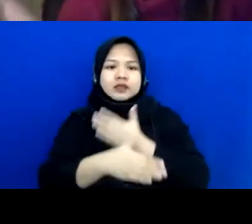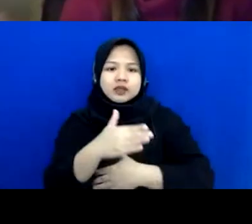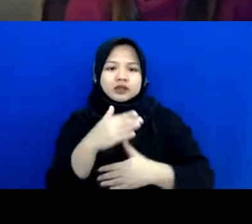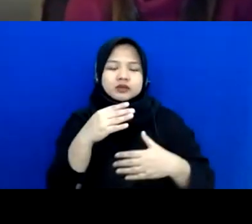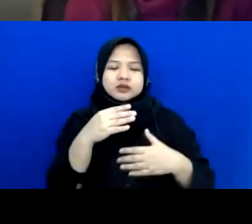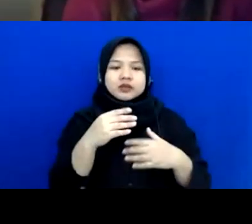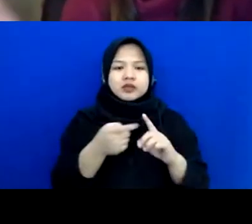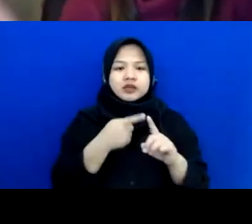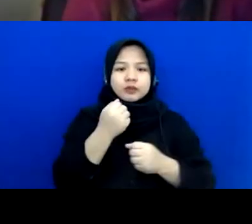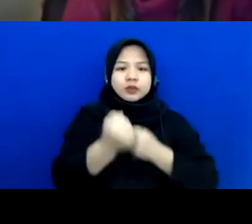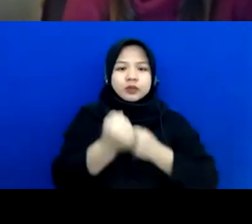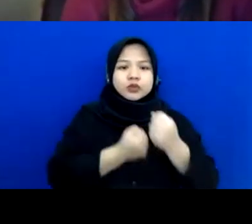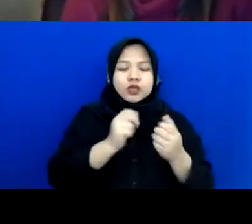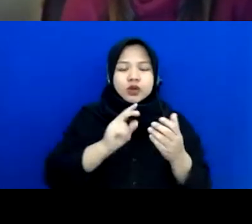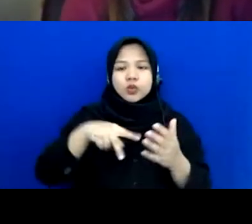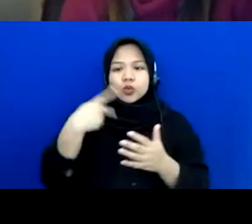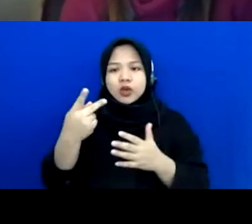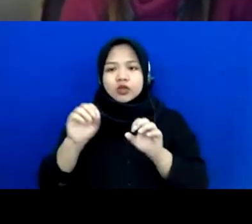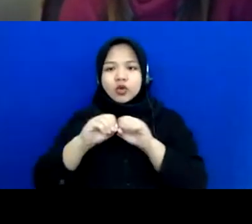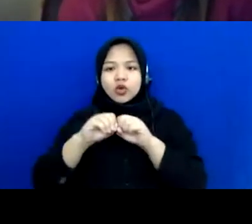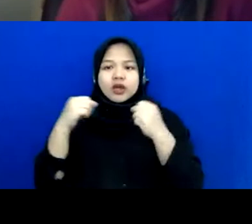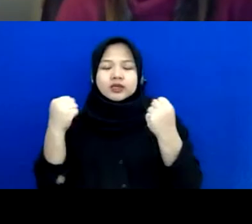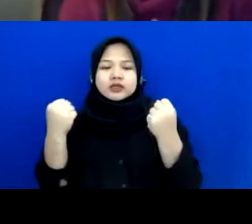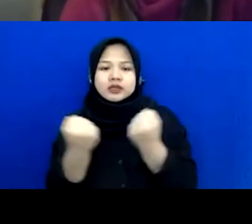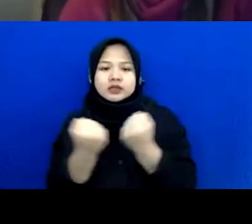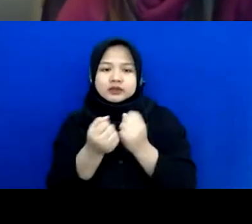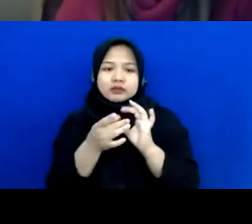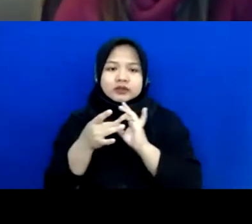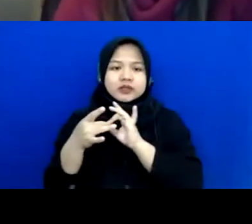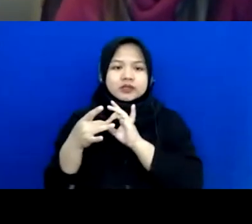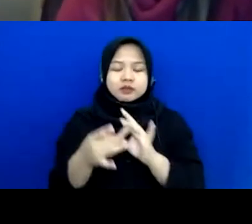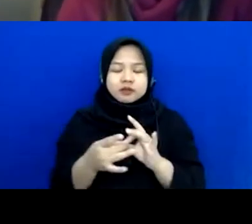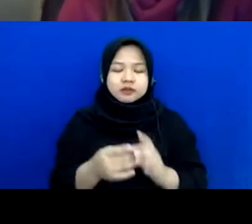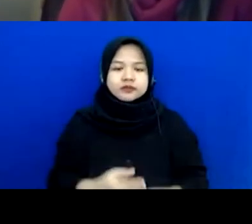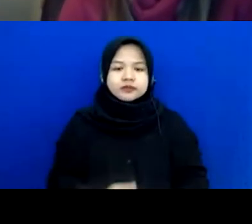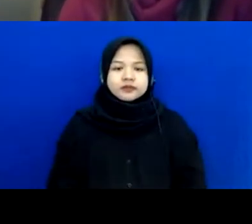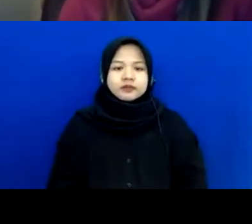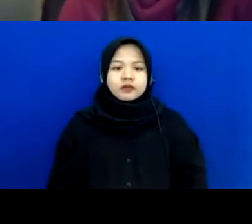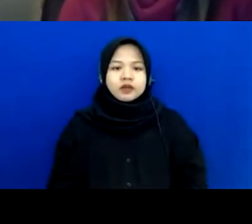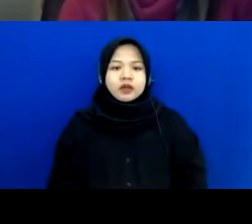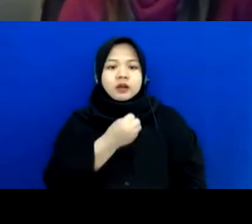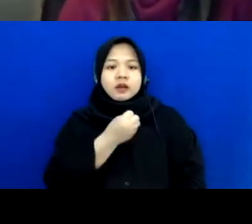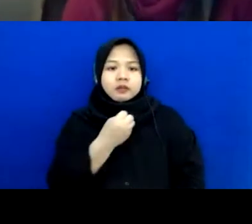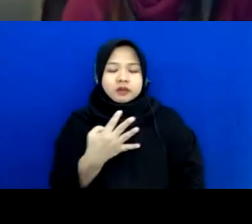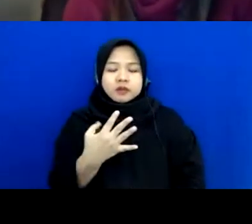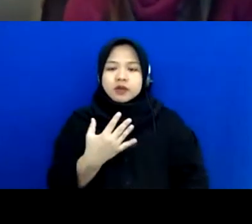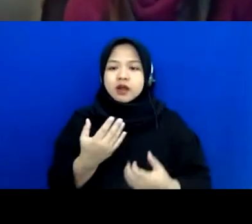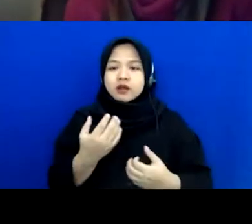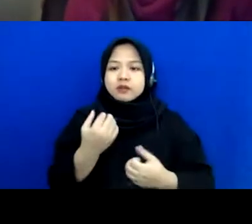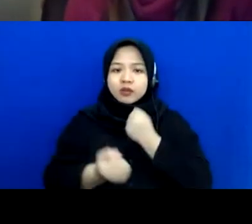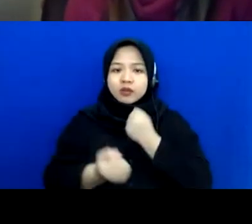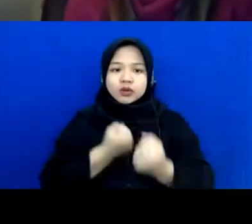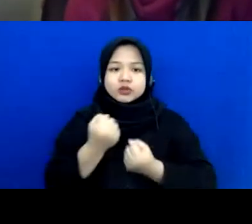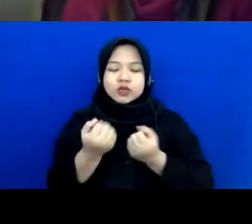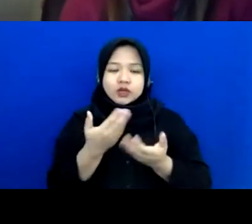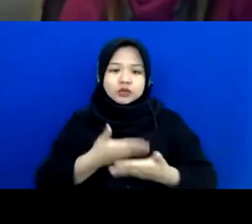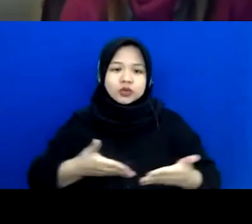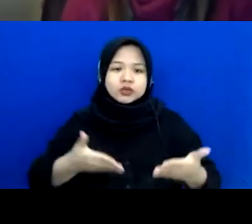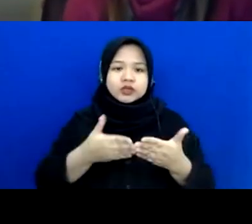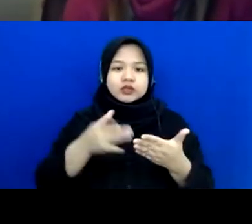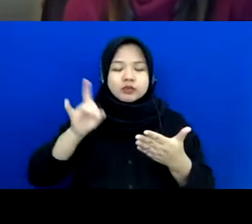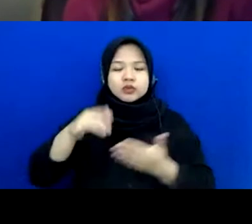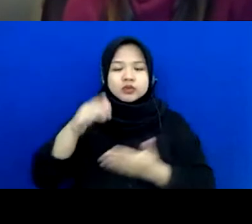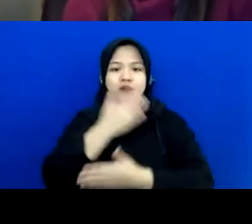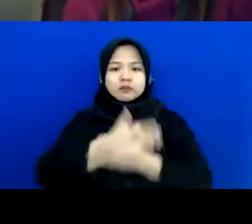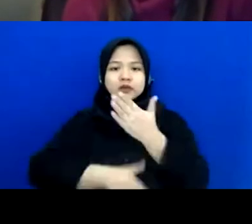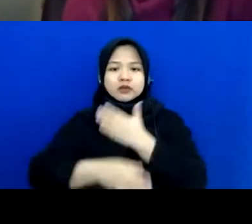external company and organization partners. Of course, there are a number of social enterprises supporting persons with disabilities addressing